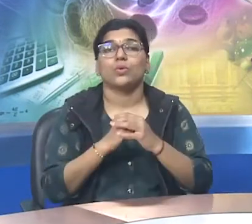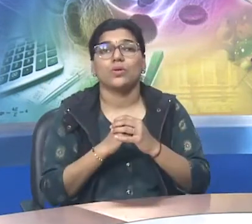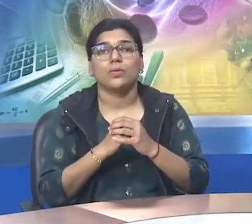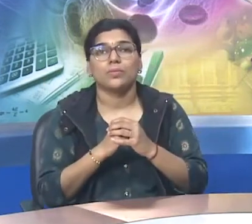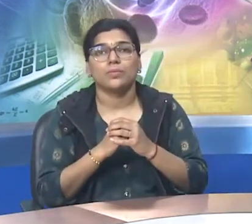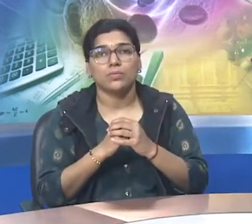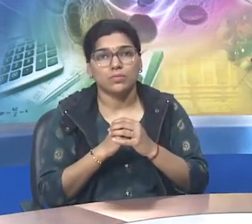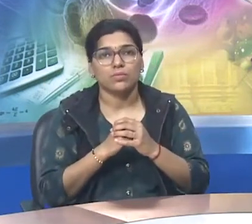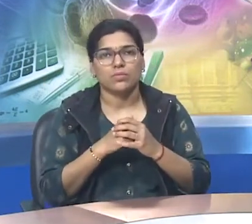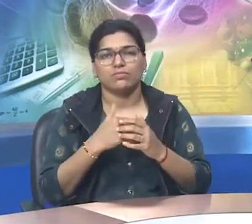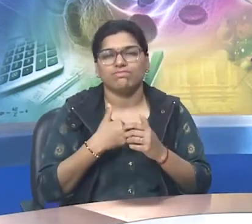Now these lines.